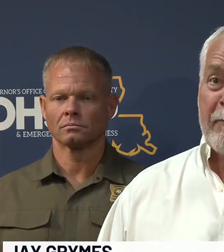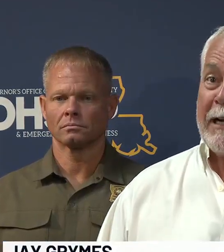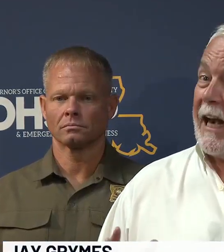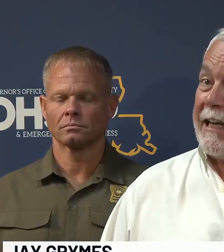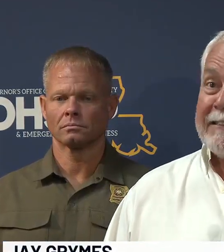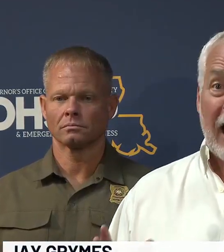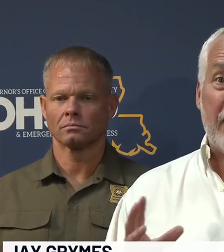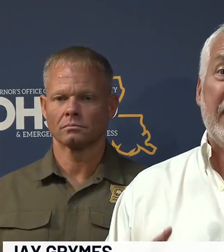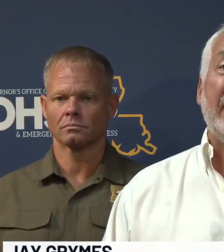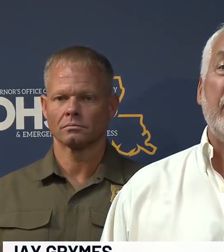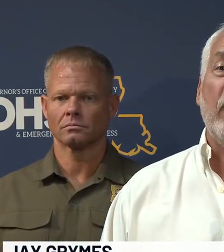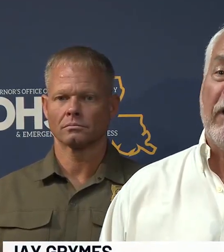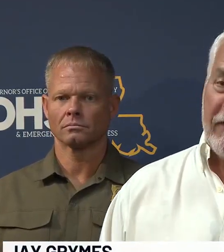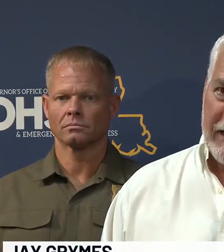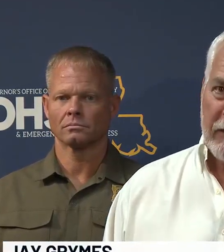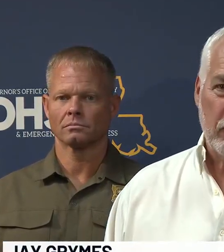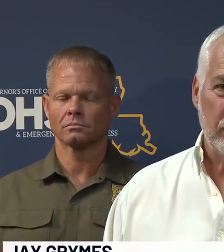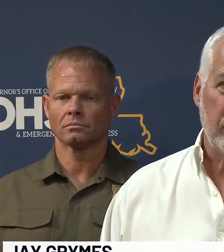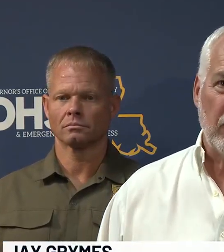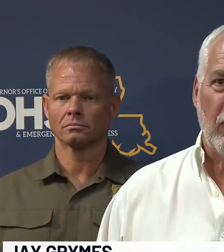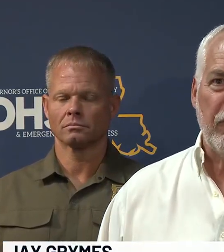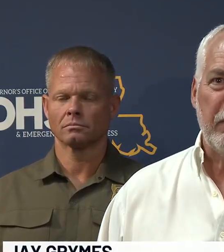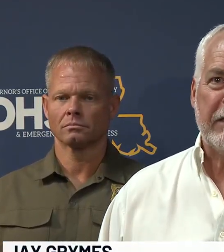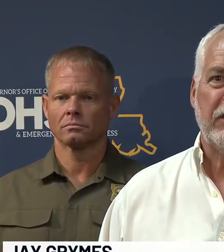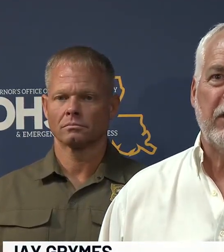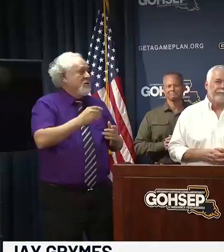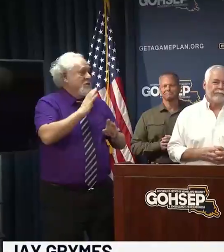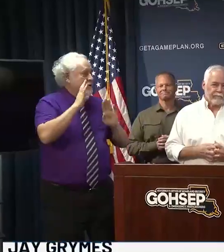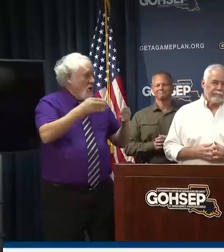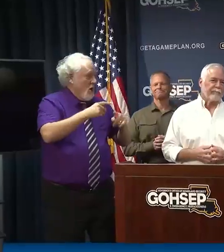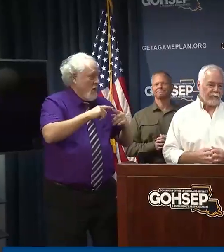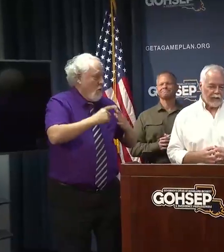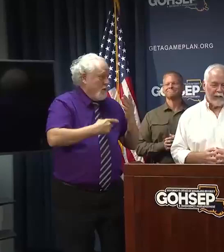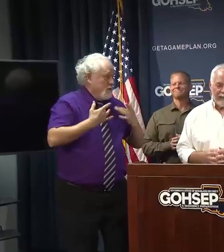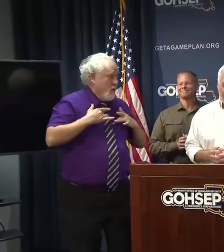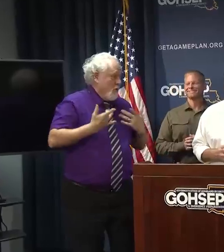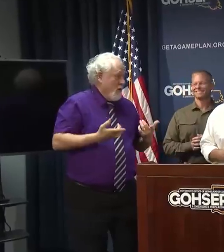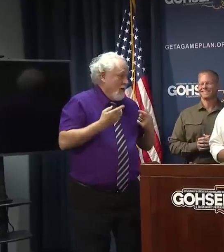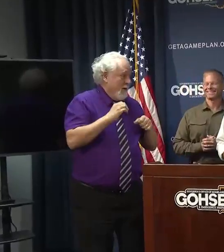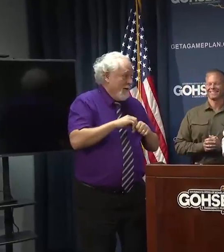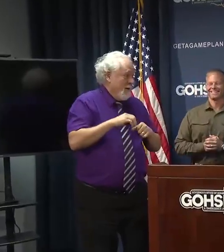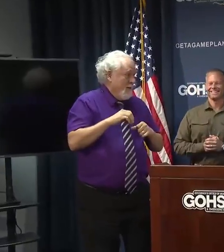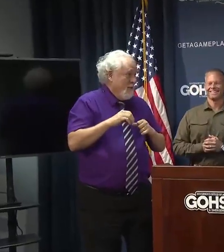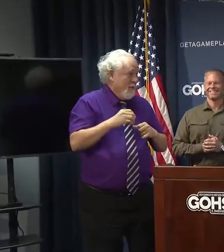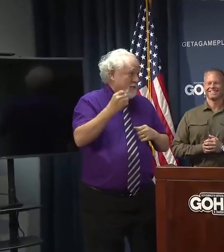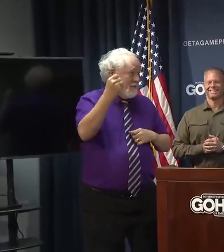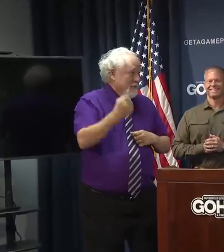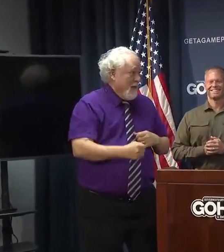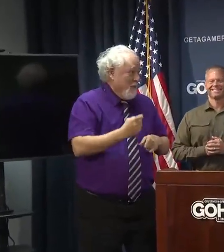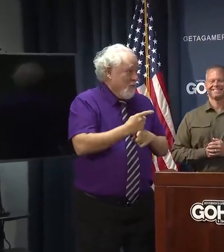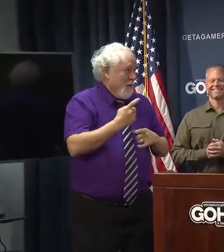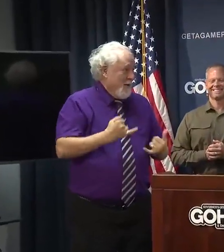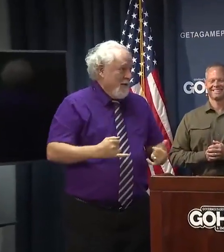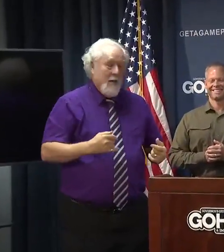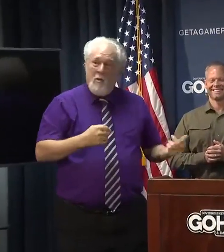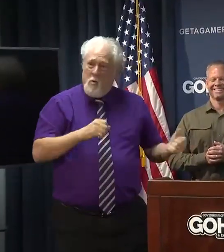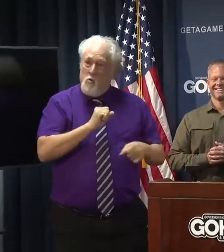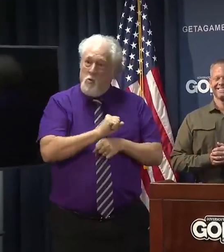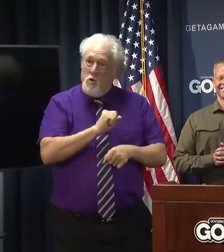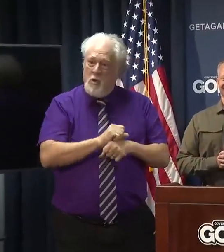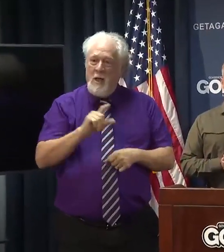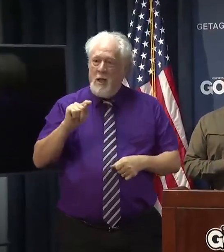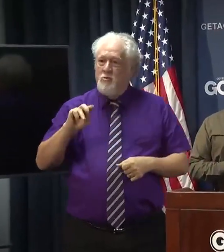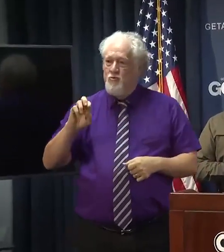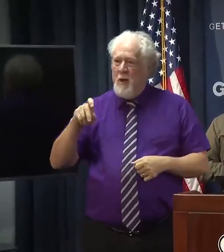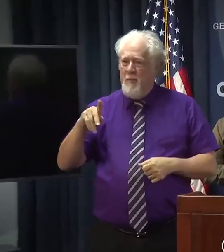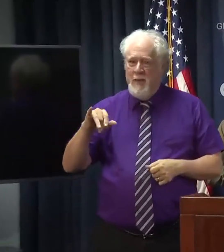can happen at any time, anywhere. That includes the Gulf of Mexico. Jay Grimes is the newly appointed climatologist for the Governor's Office of Homeland